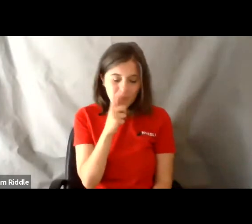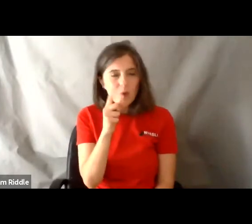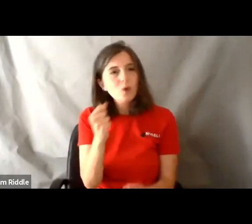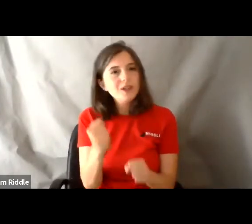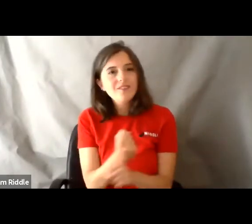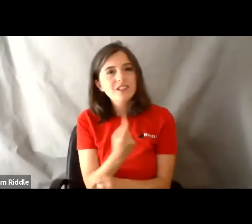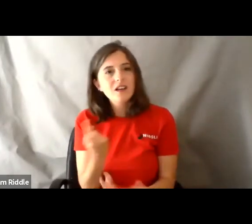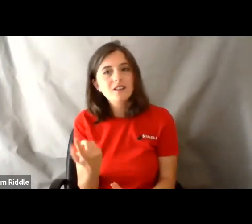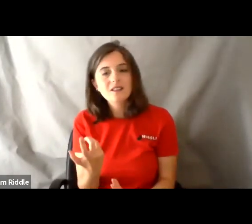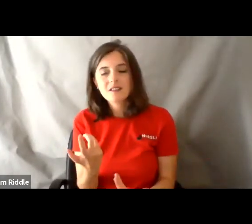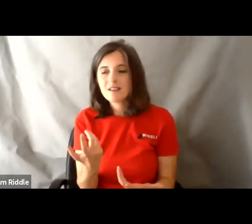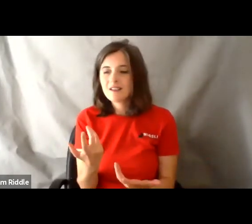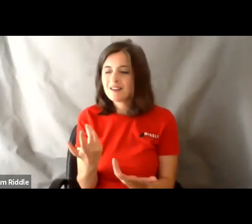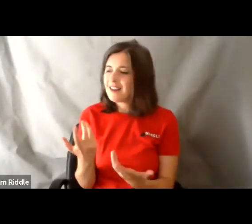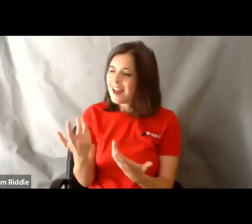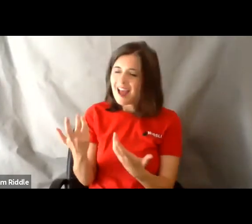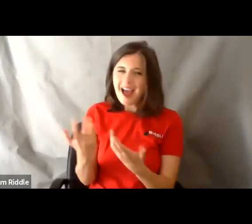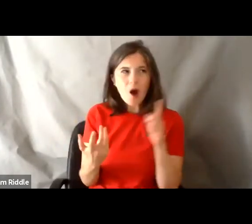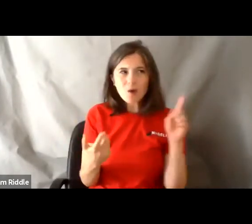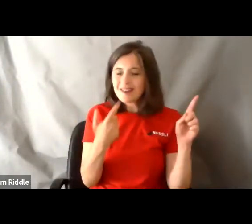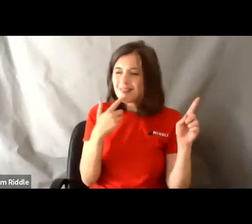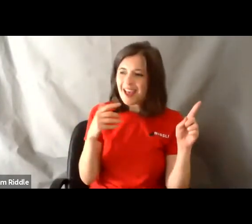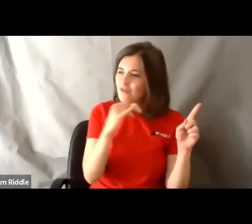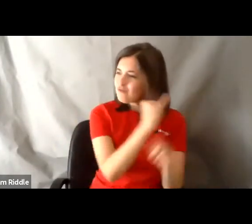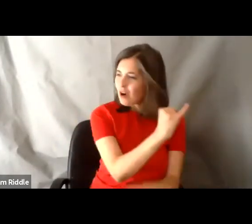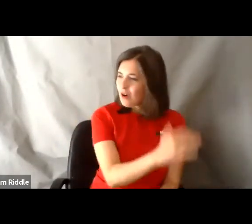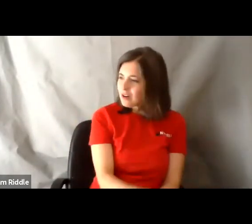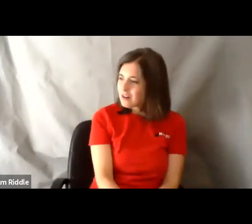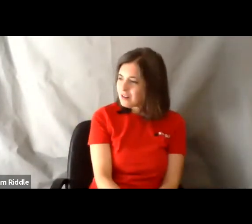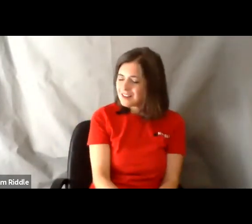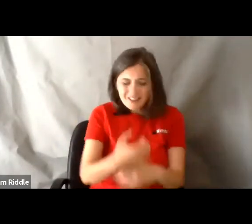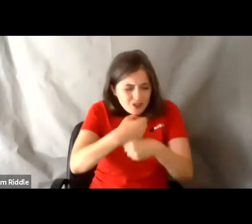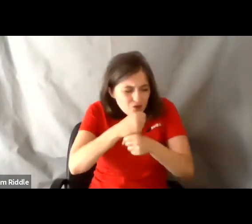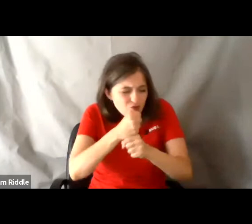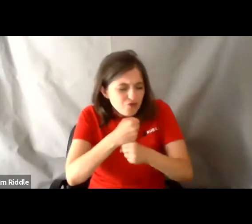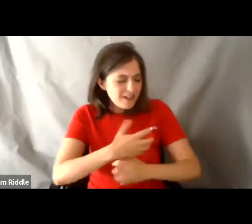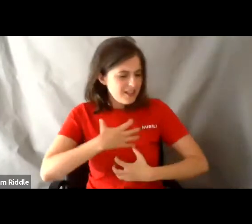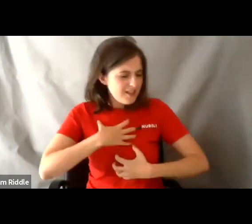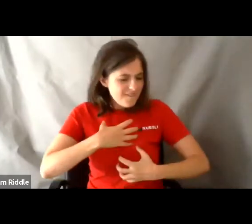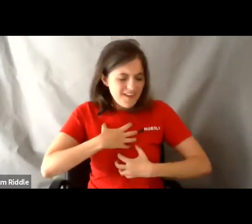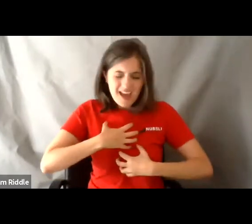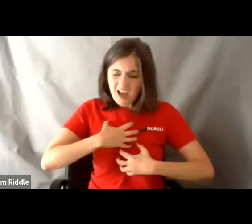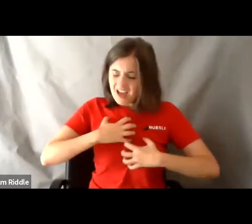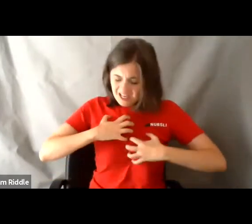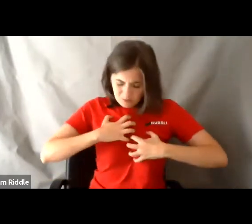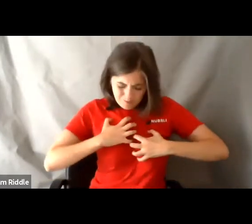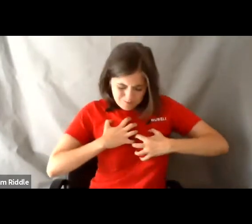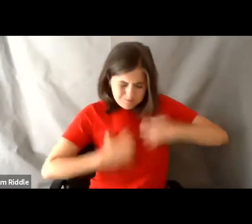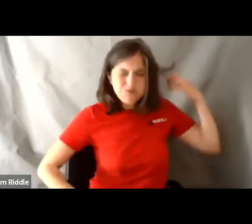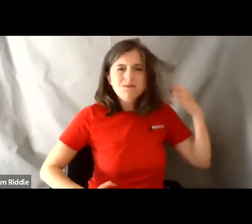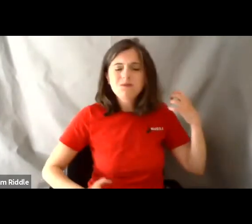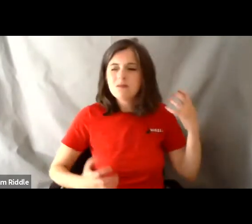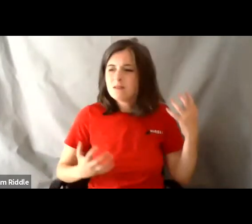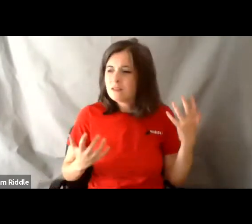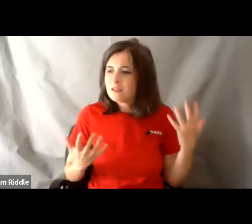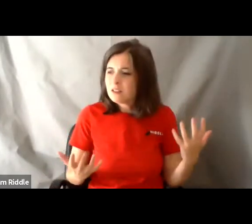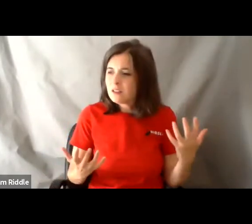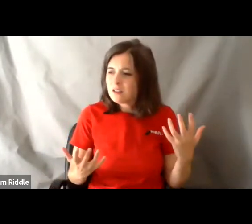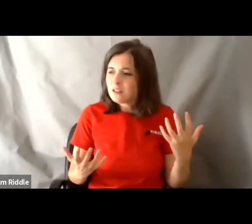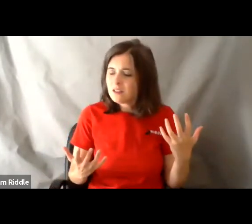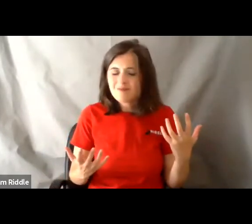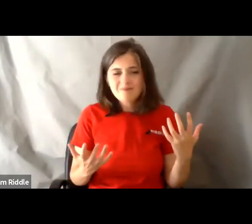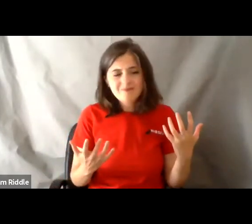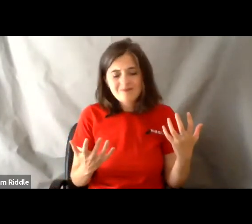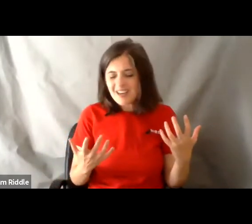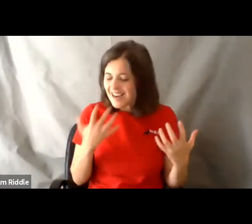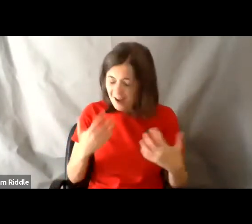done. How did they get it wrong? The stress and the fear, it tore you apart. I have so